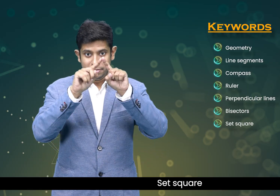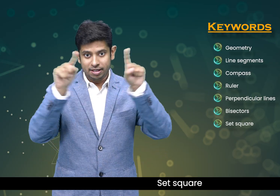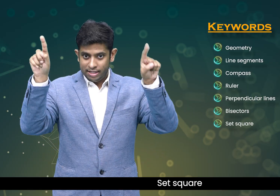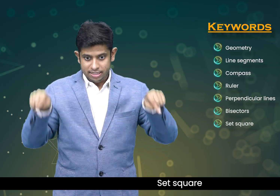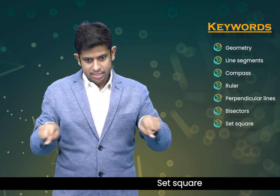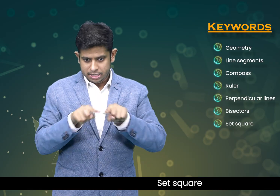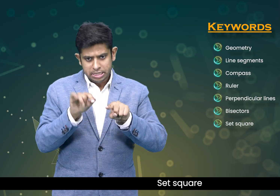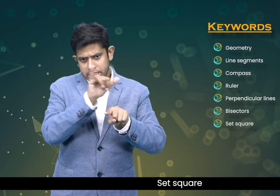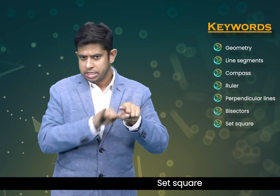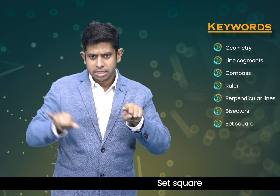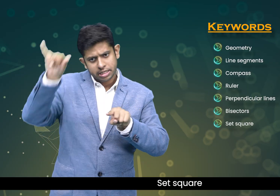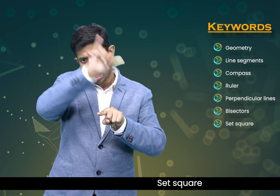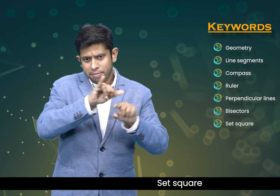set square,